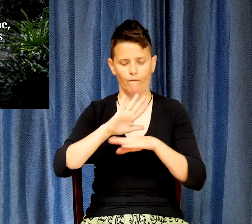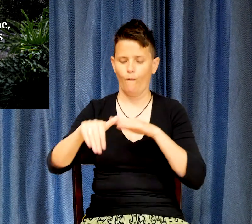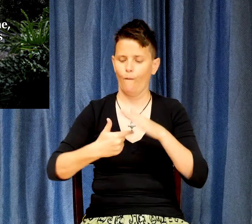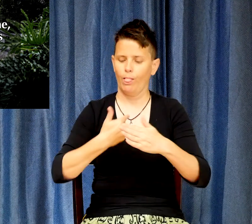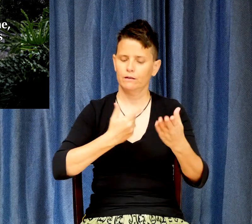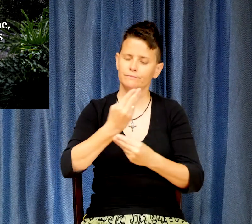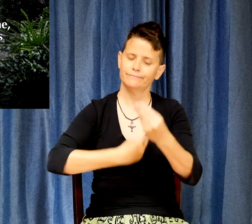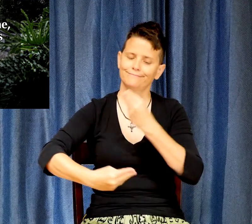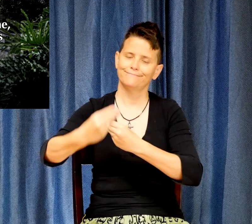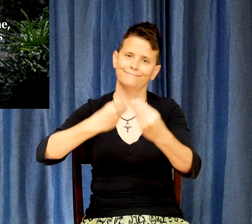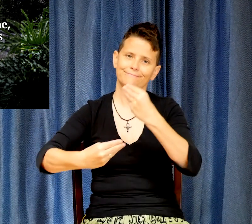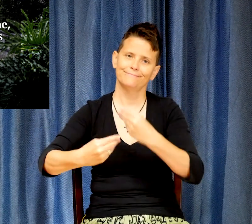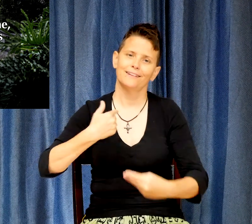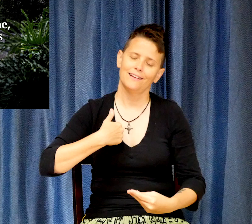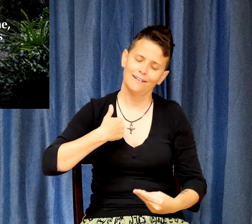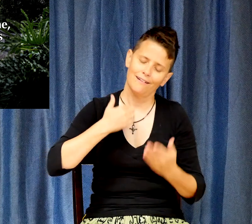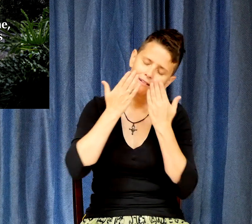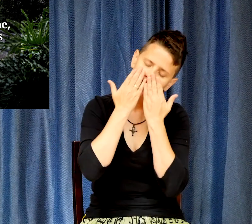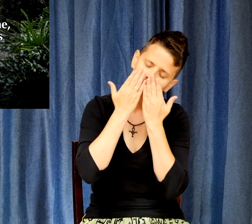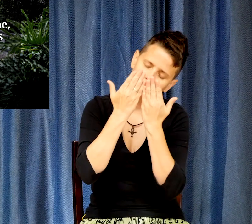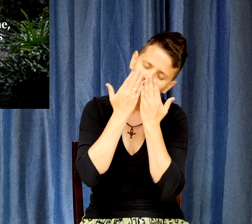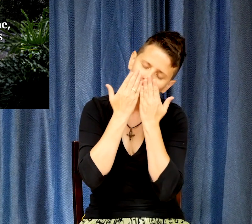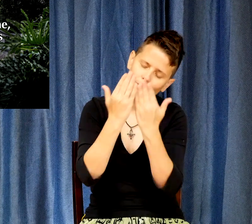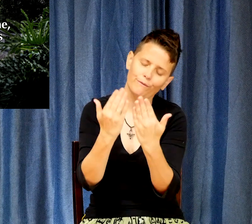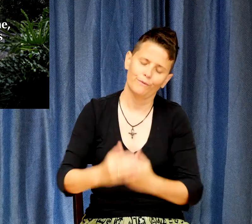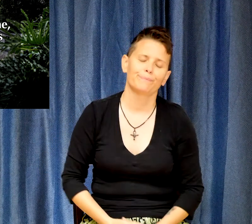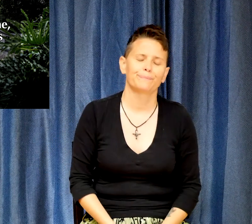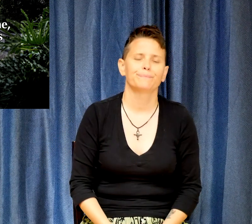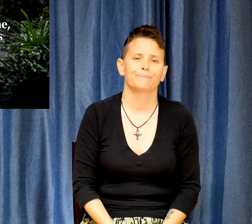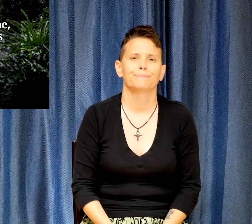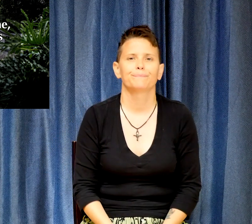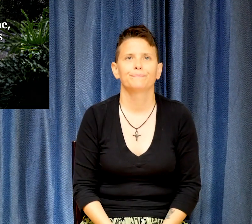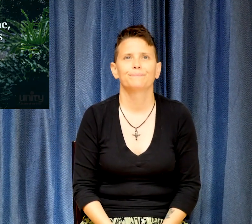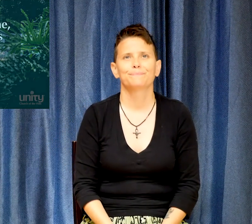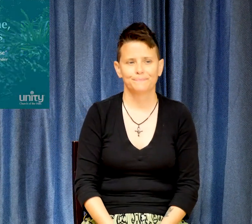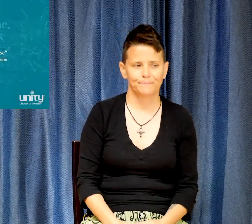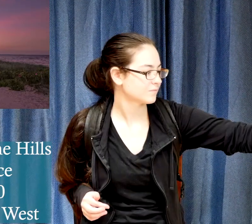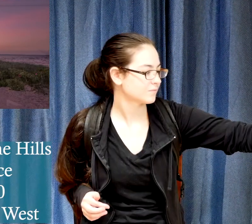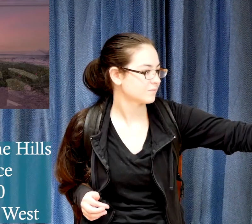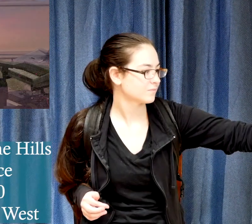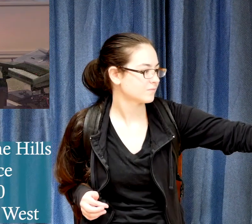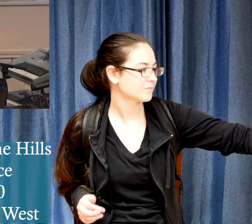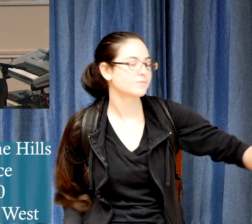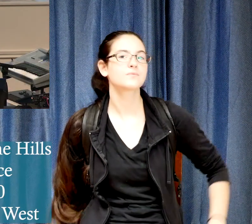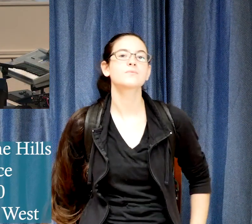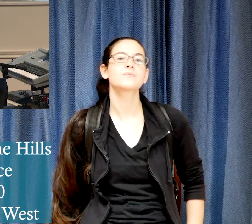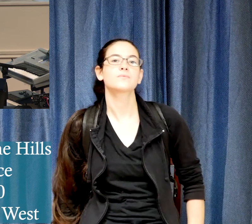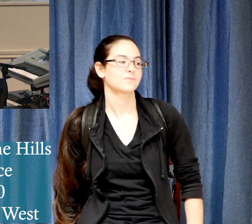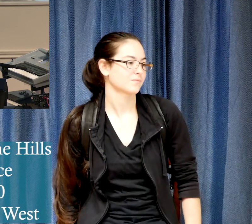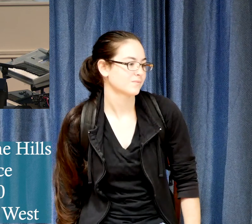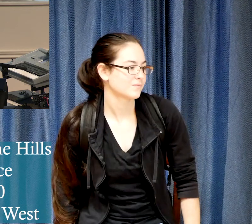have, all that I circulate, and I am grateful. Thank you.